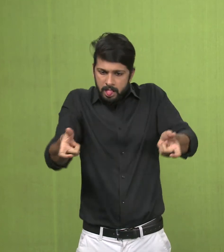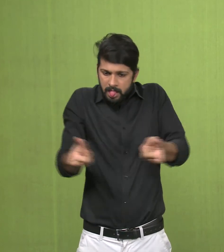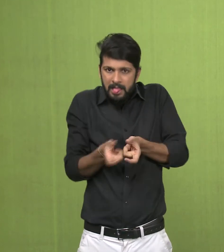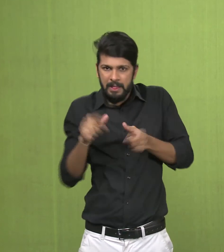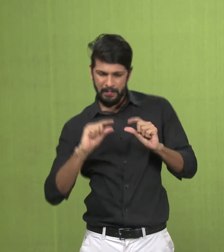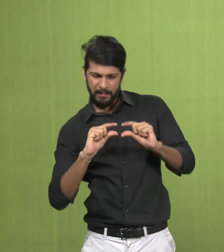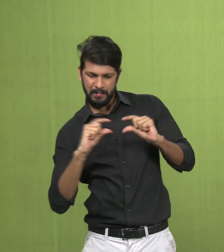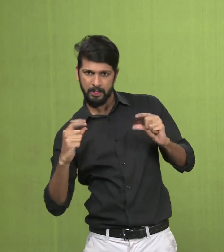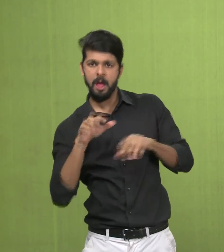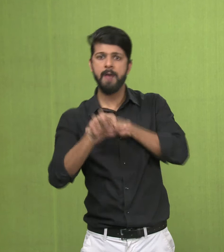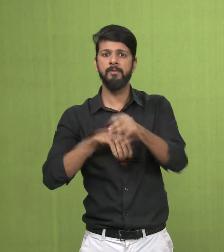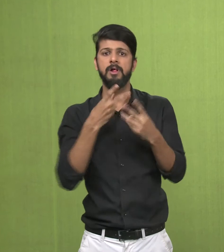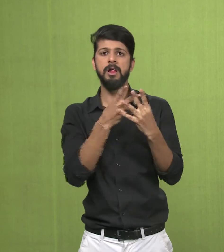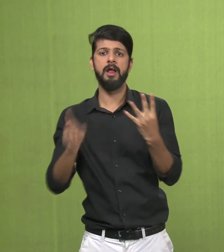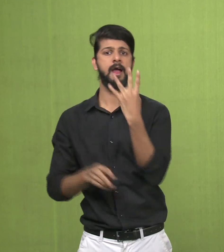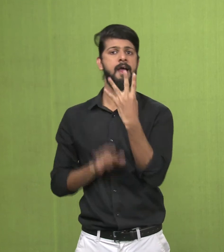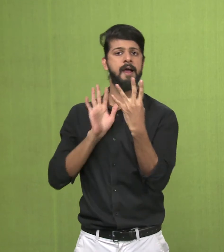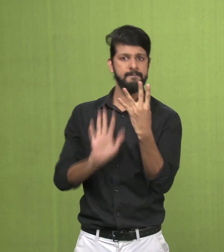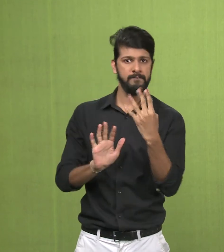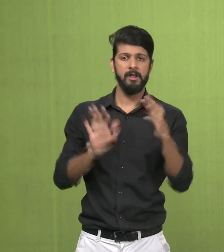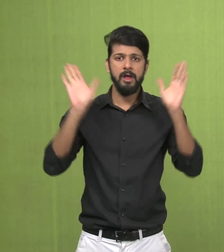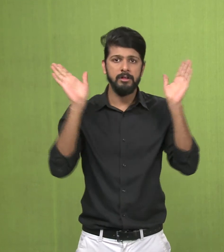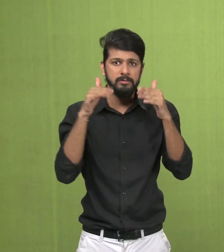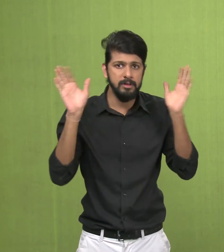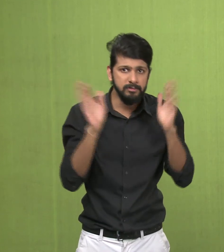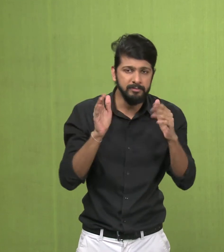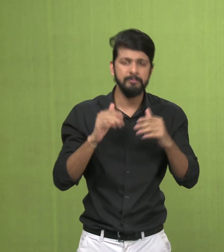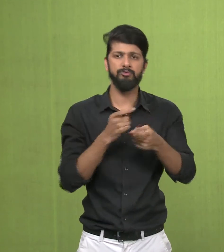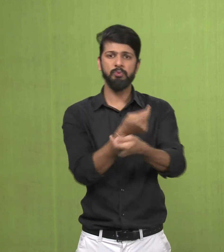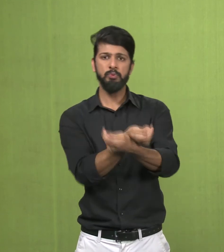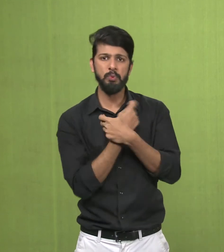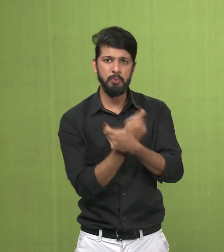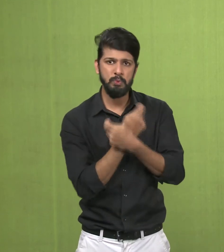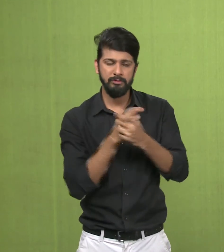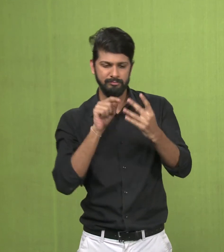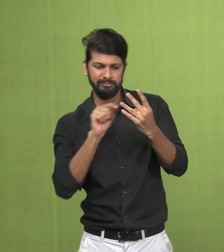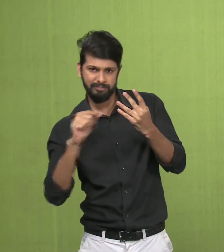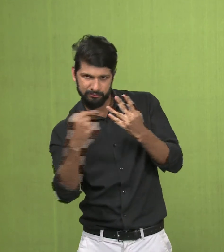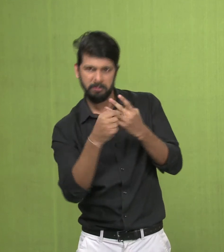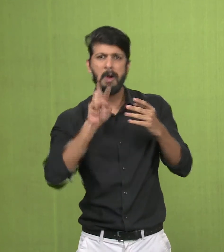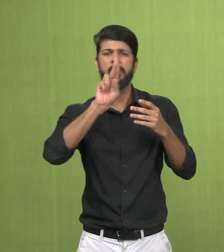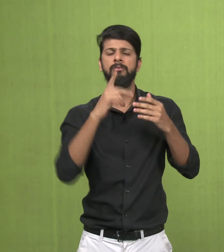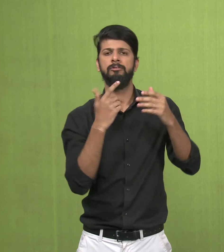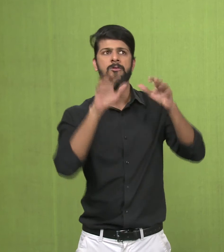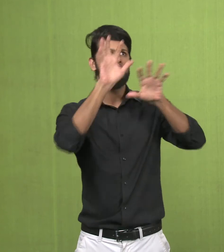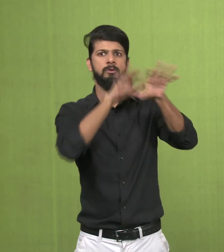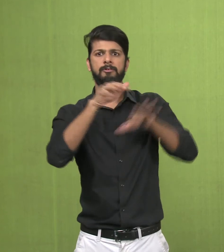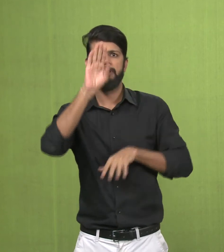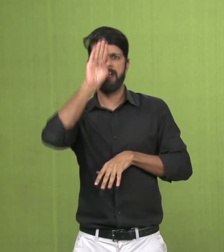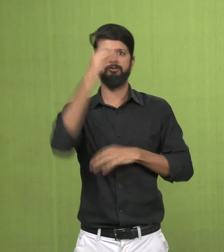4 heads, as well as a portion or a platform which had 4 different